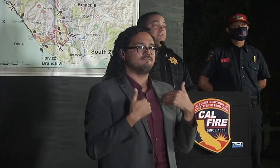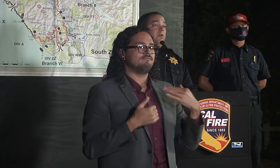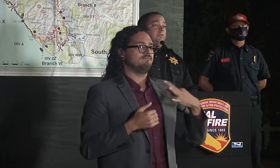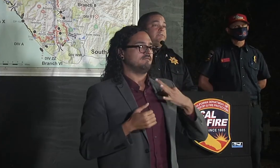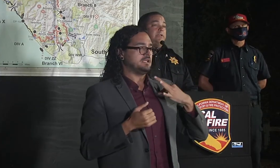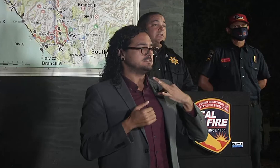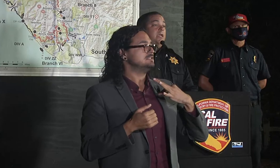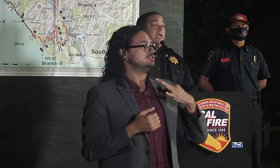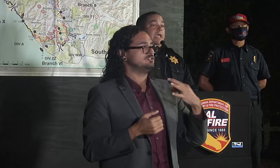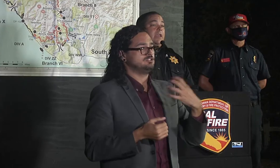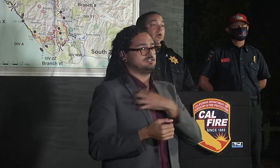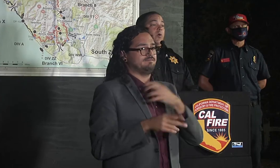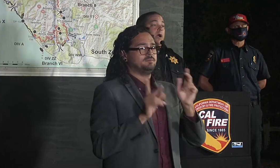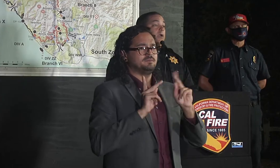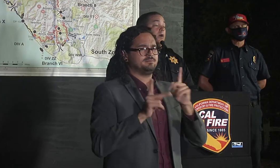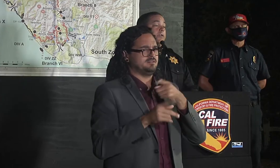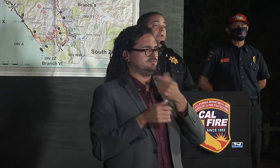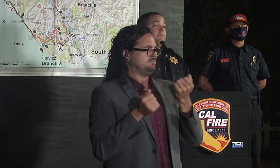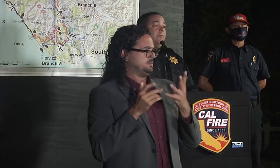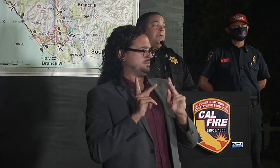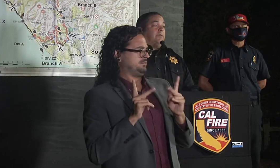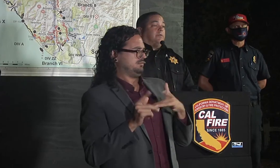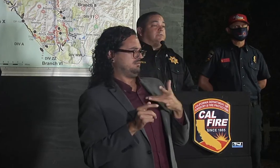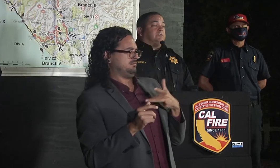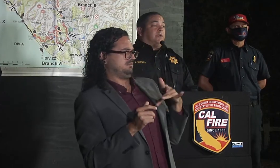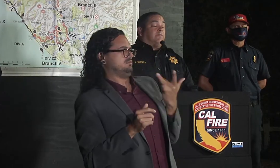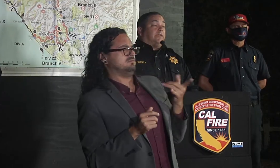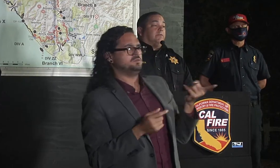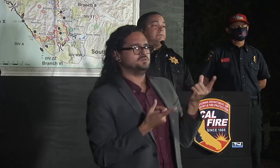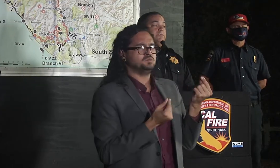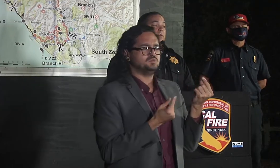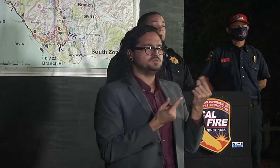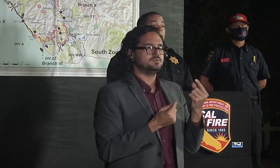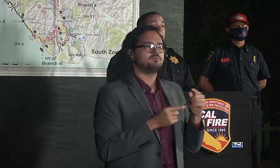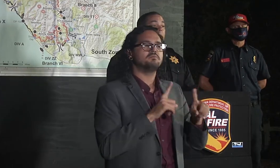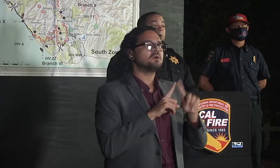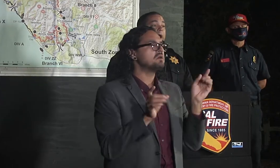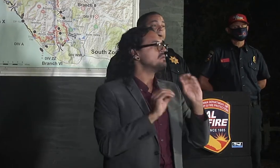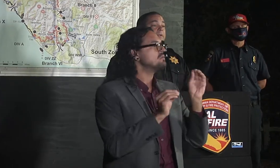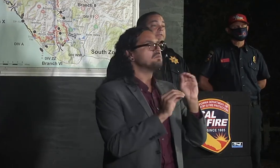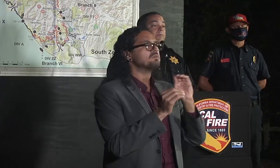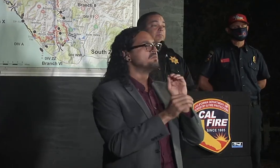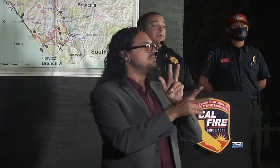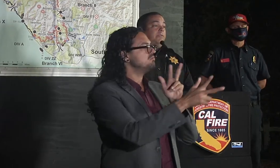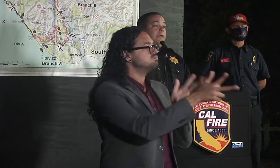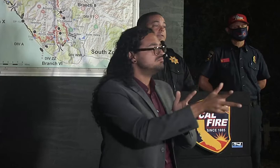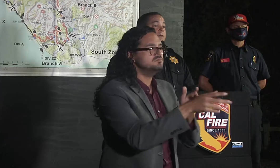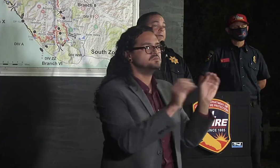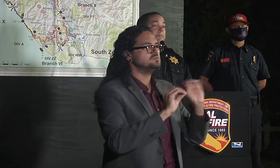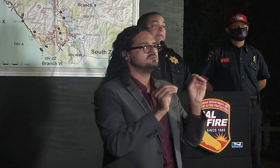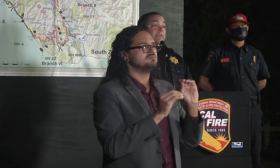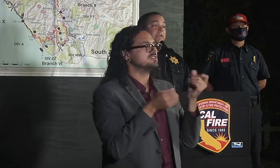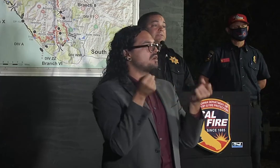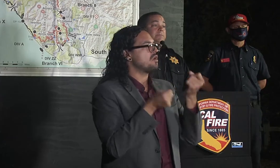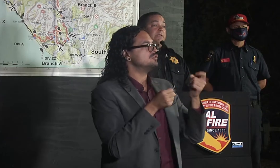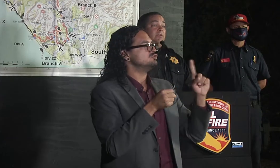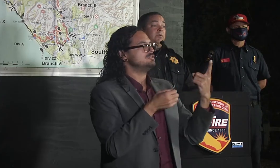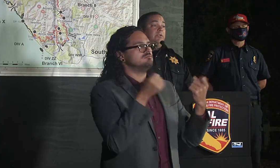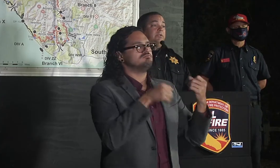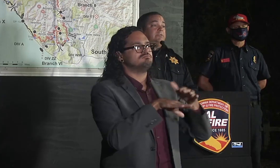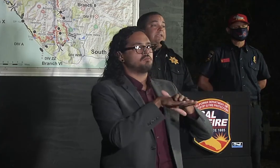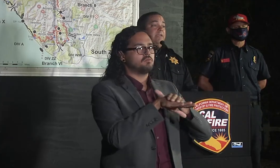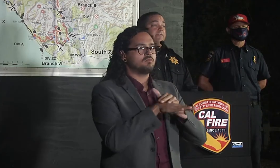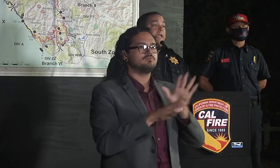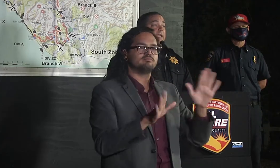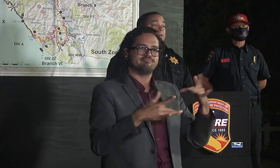couple residents called those in, and no contacts were made with those vehicles. So we are happy to report that everything has been